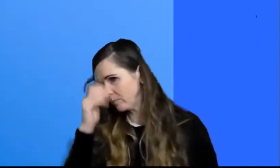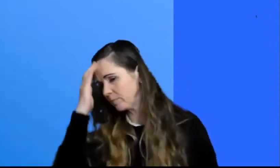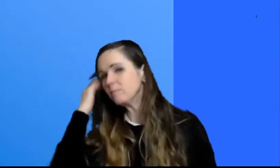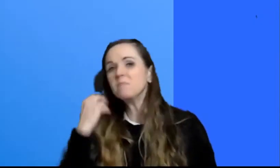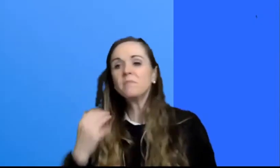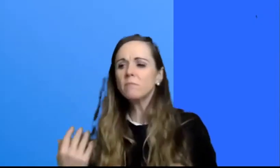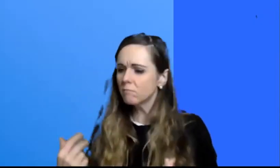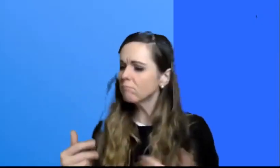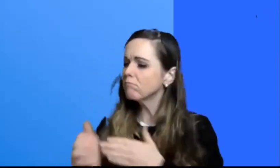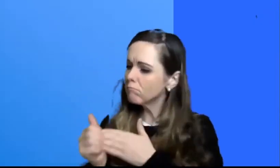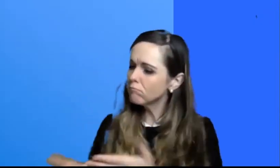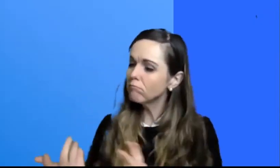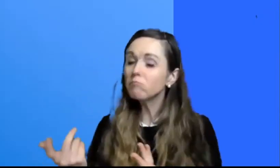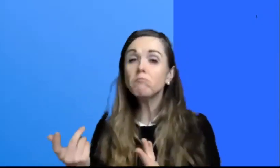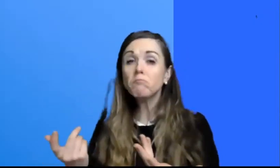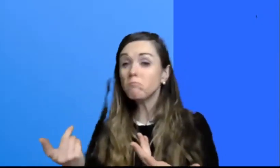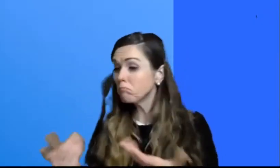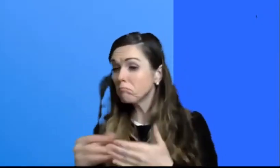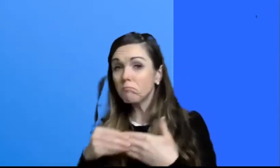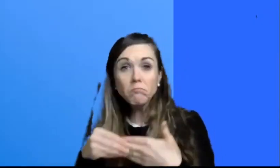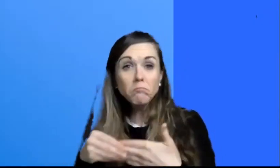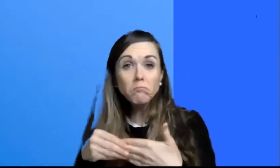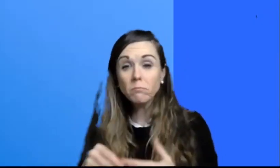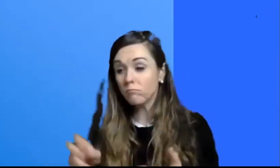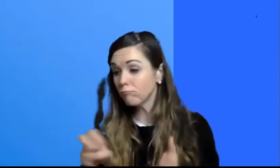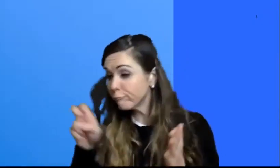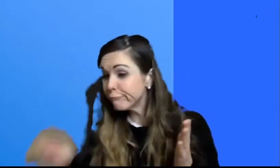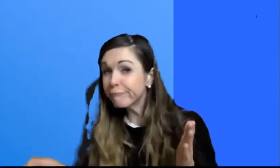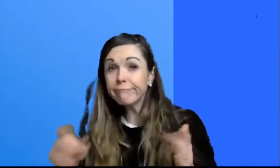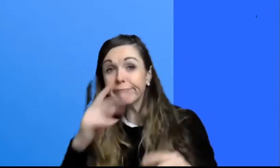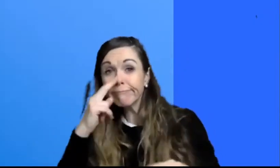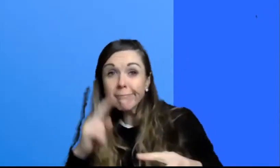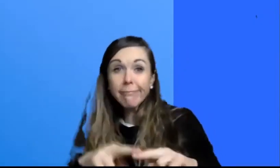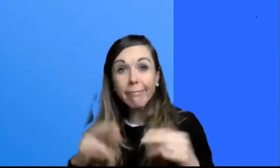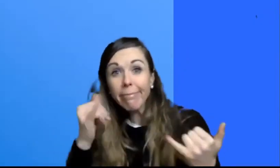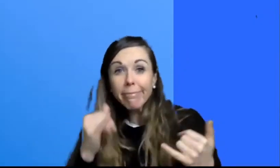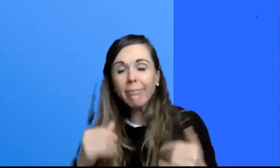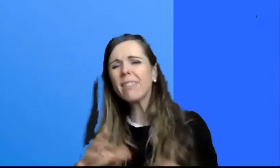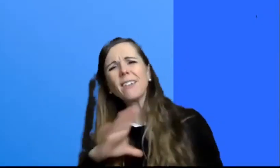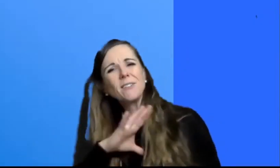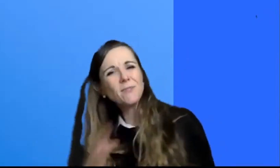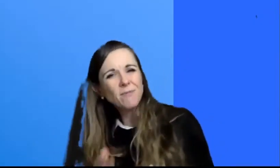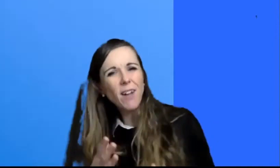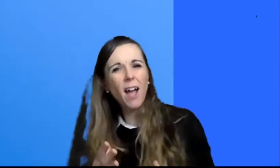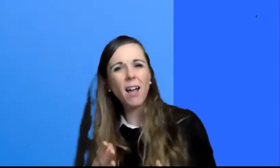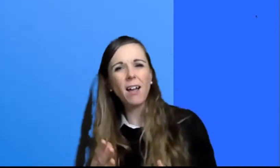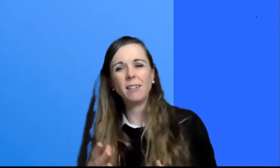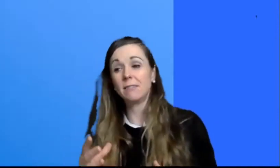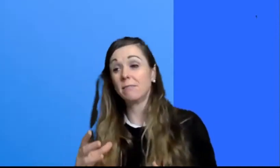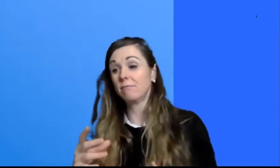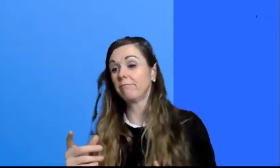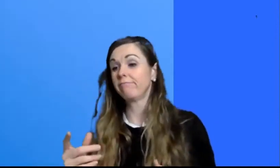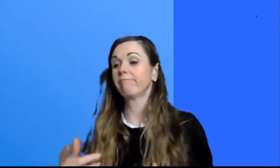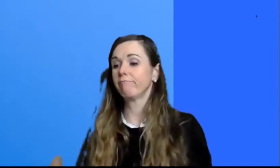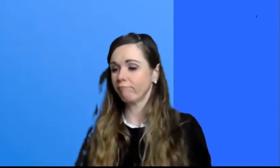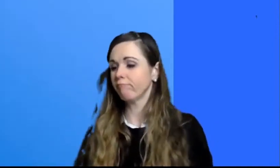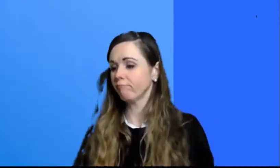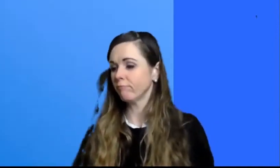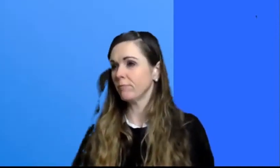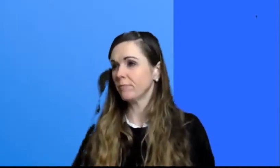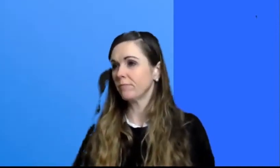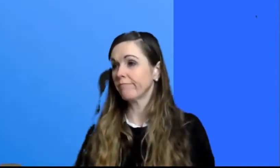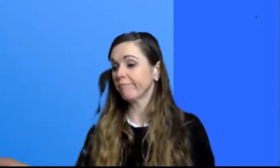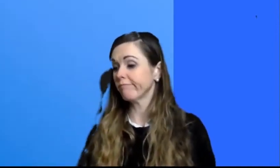child to be involved. Just try to gain their attention. Just follow their lead. What are they feeling? What page do they want to see?